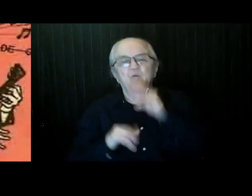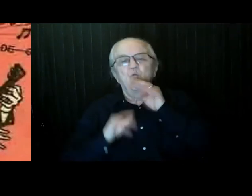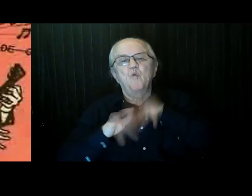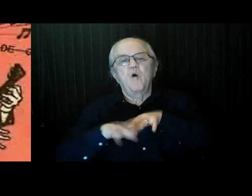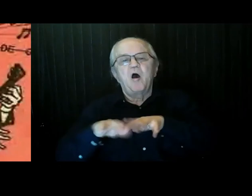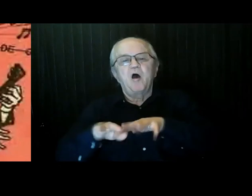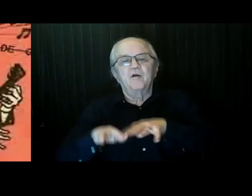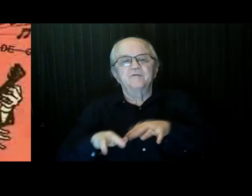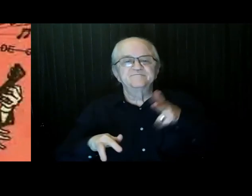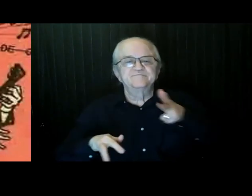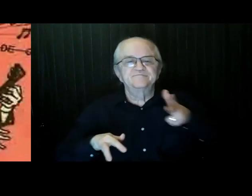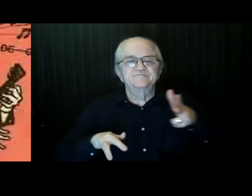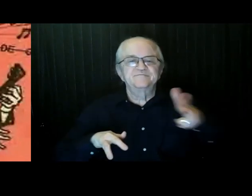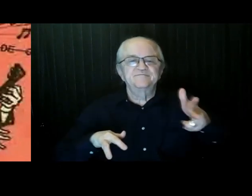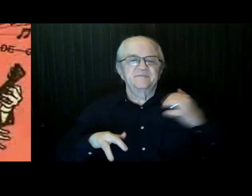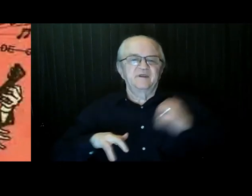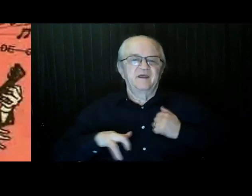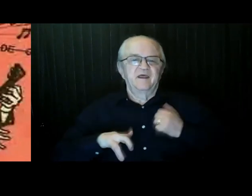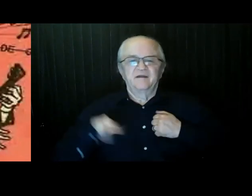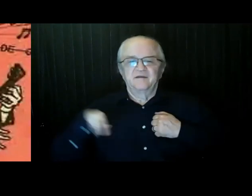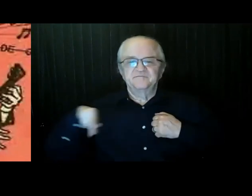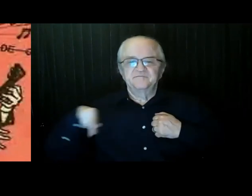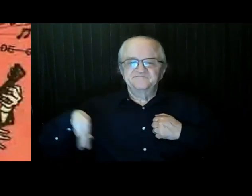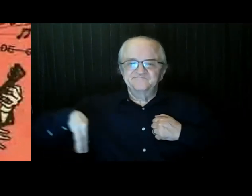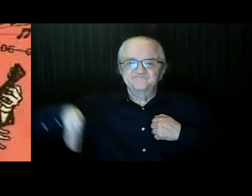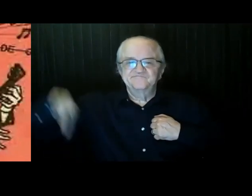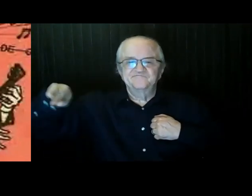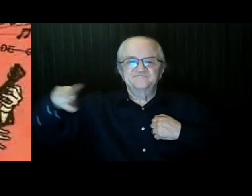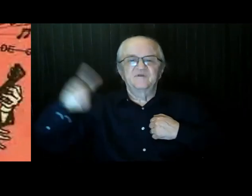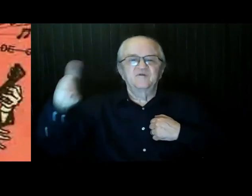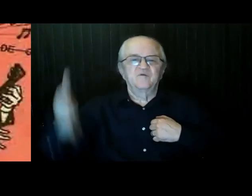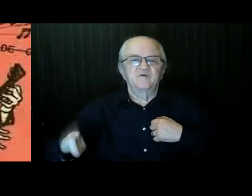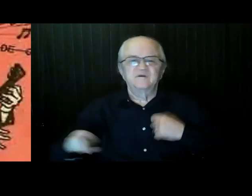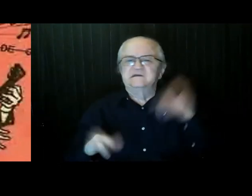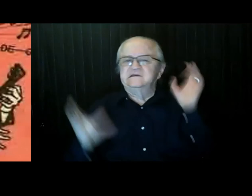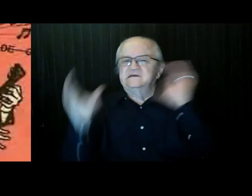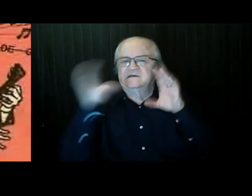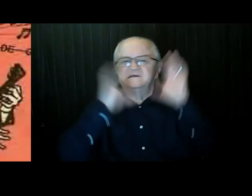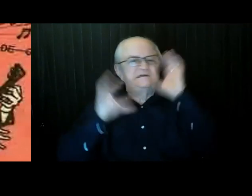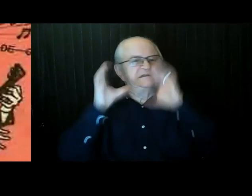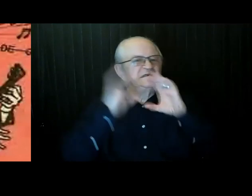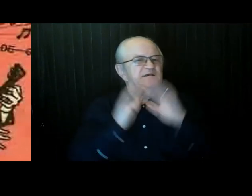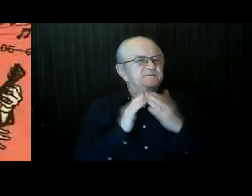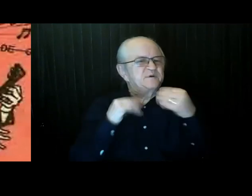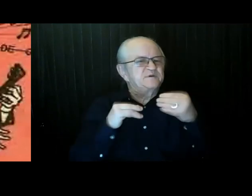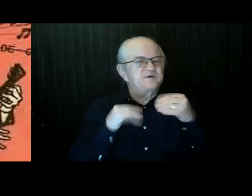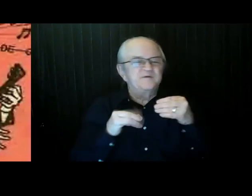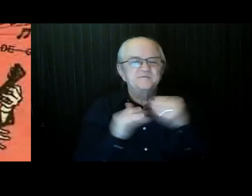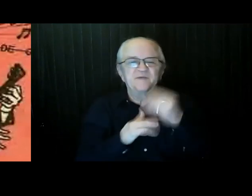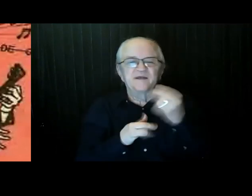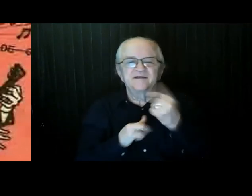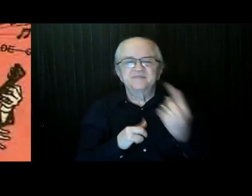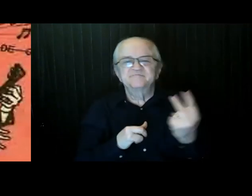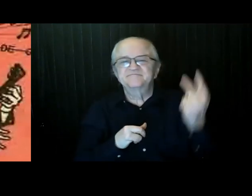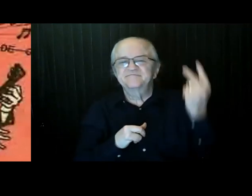I realize I've got to stop somewhere to do something. Maybe if I could even just find a bookstore or something so that I could take sort of a memento for this crazy